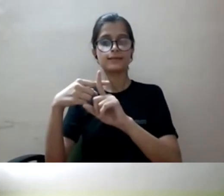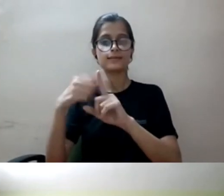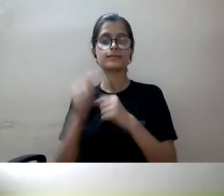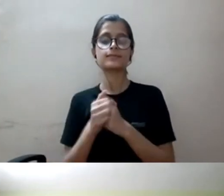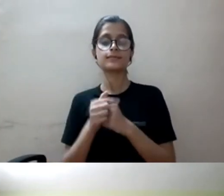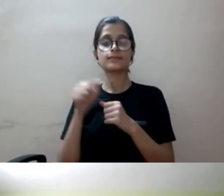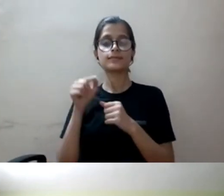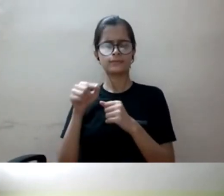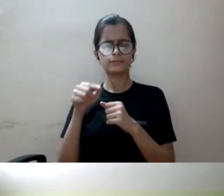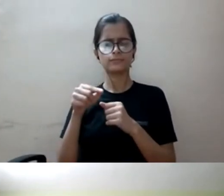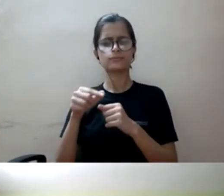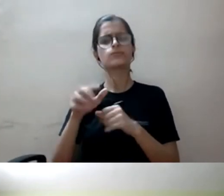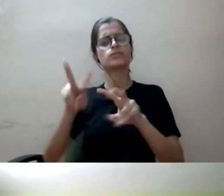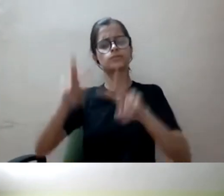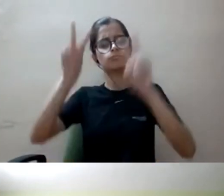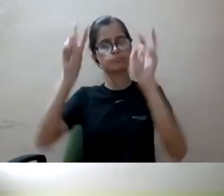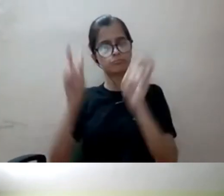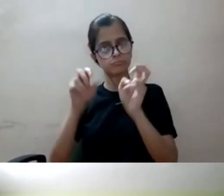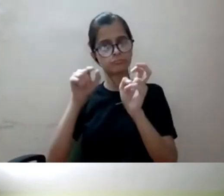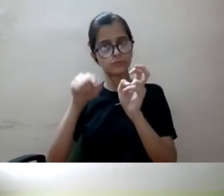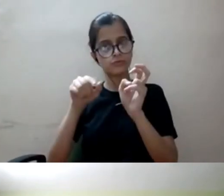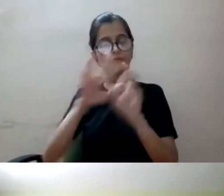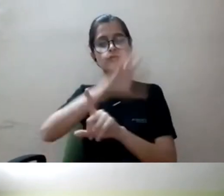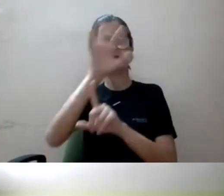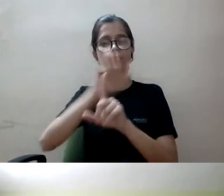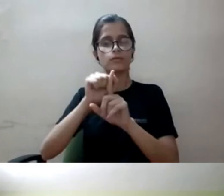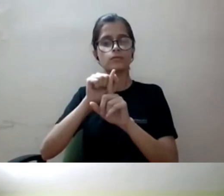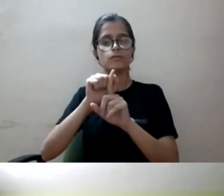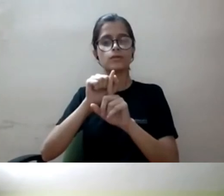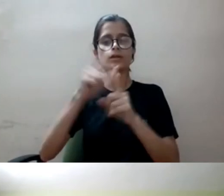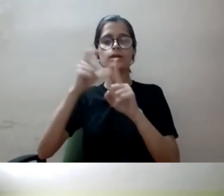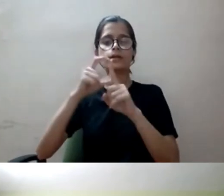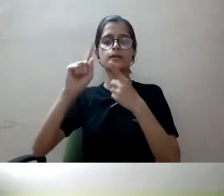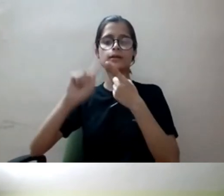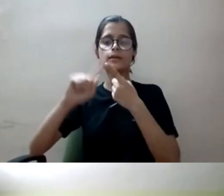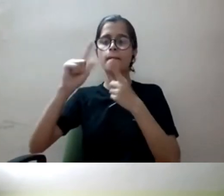it is also a subject of cultural diplomacy,